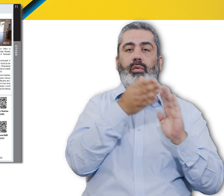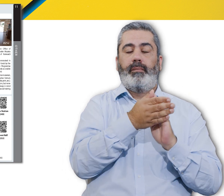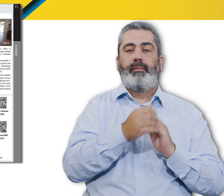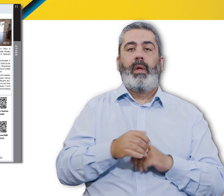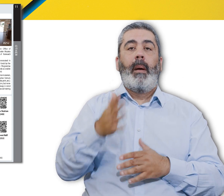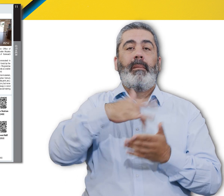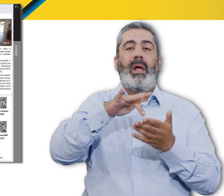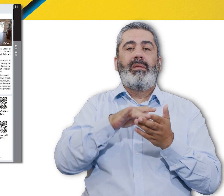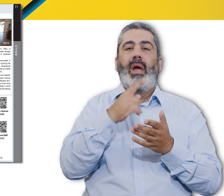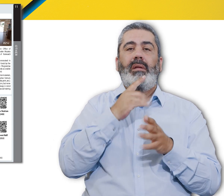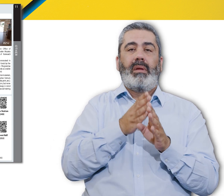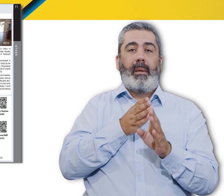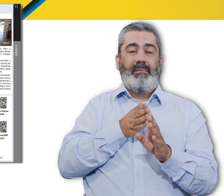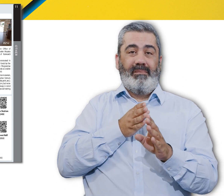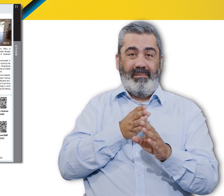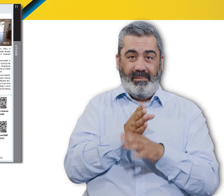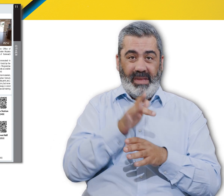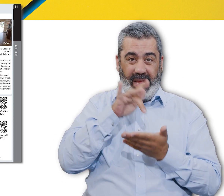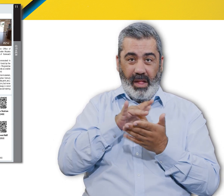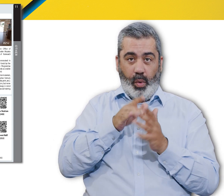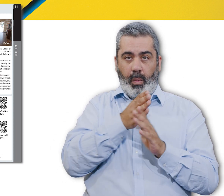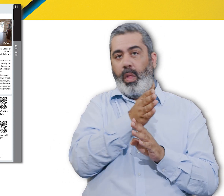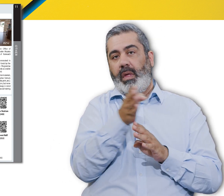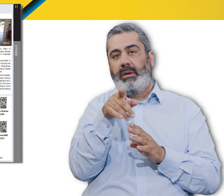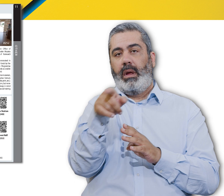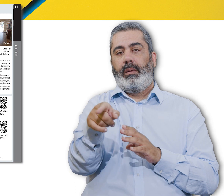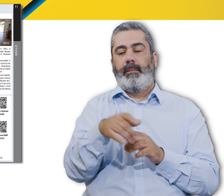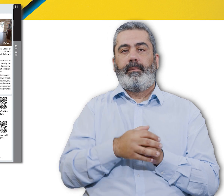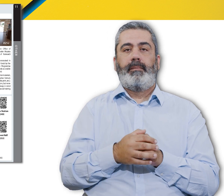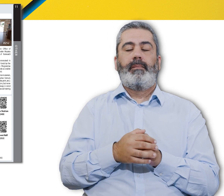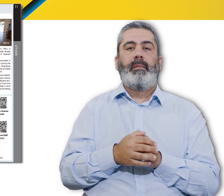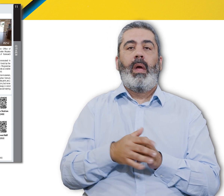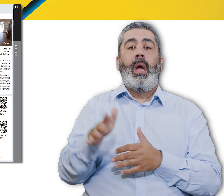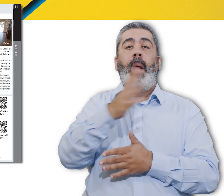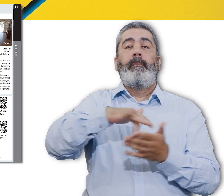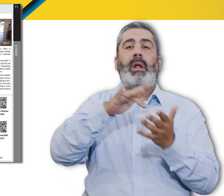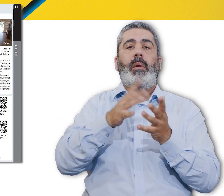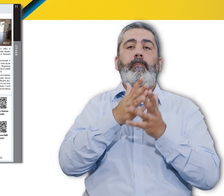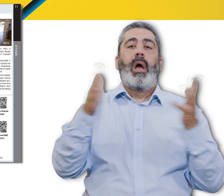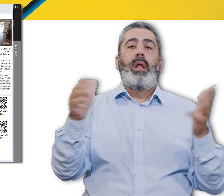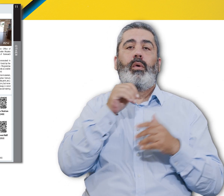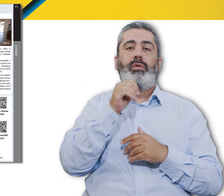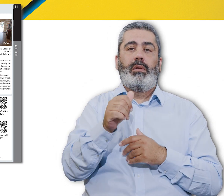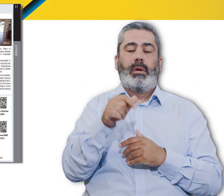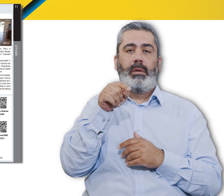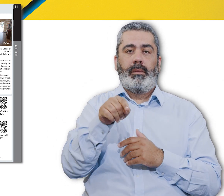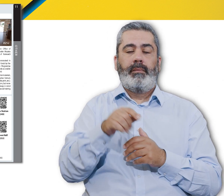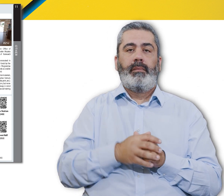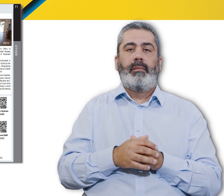side upon and the main gate of the castle. Constantine the Great Square, Sheshi Kostanaya